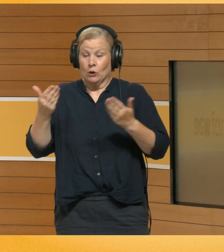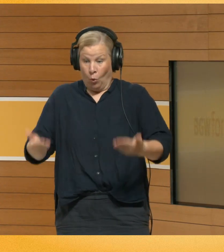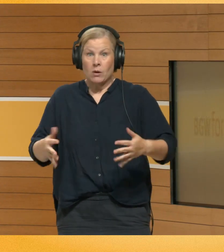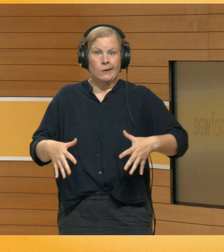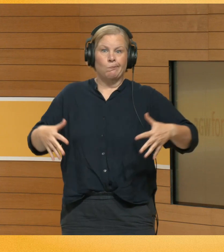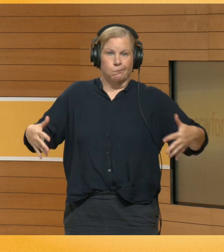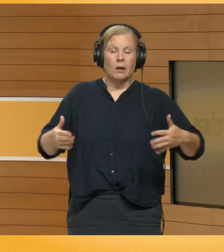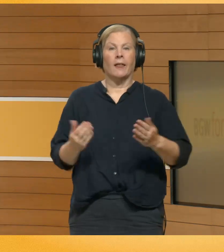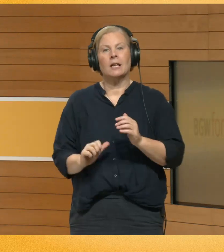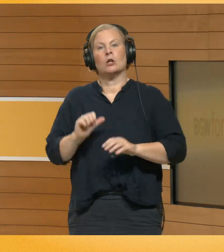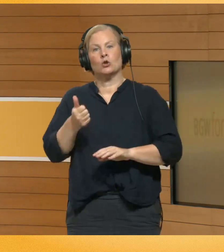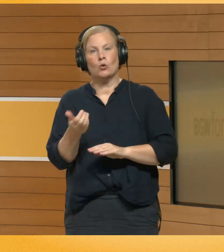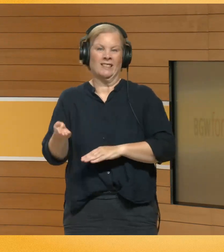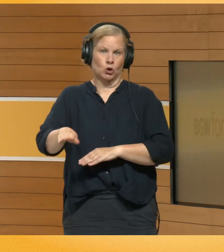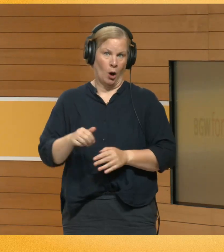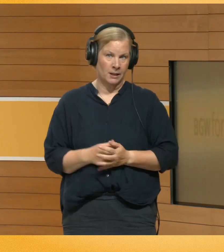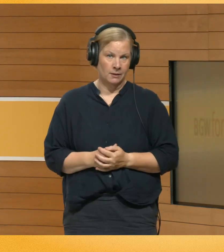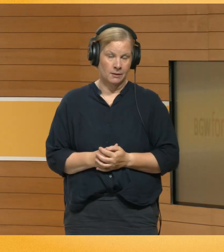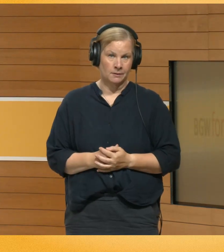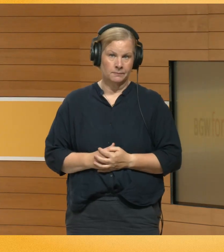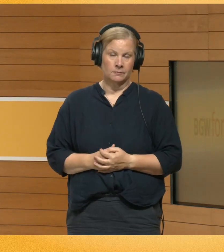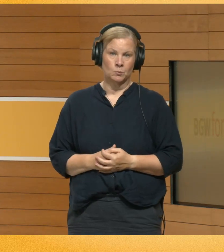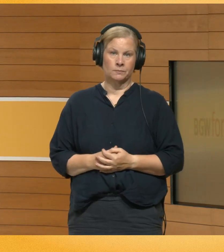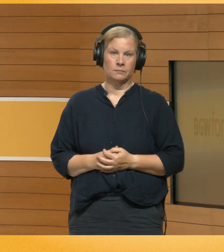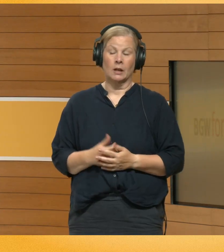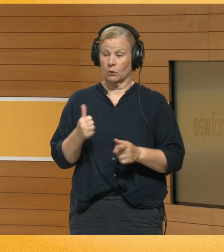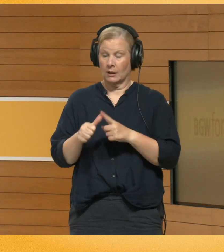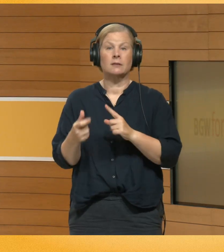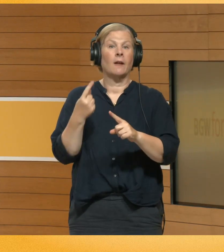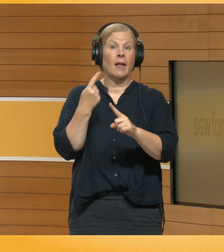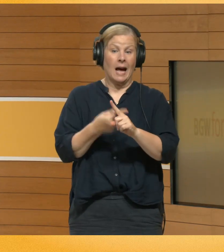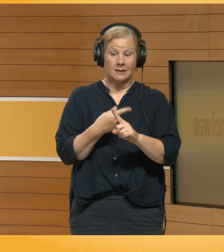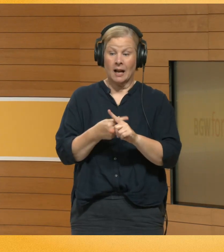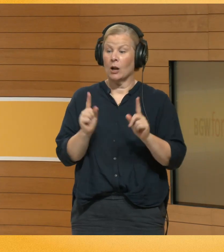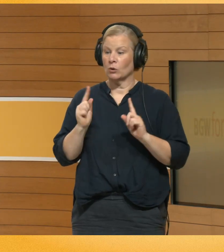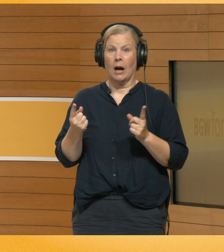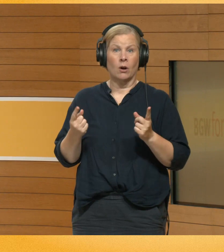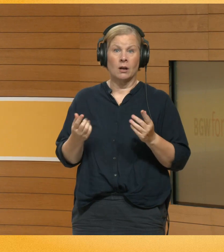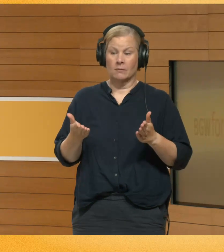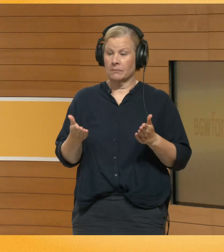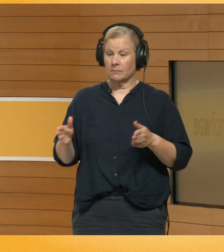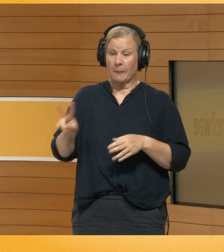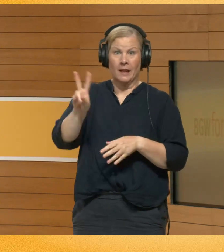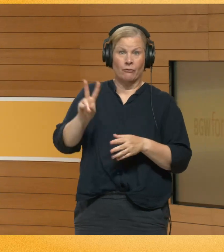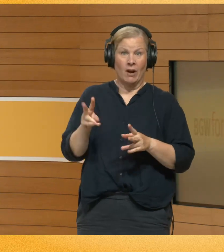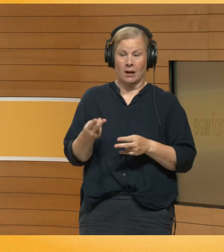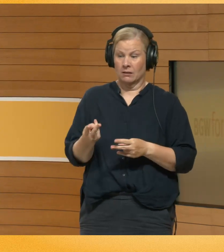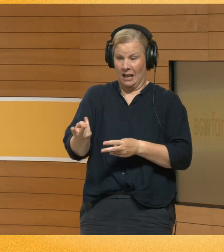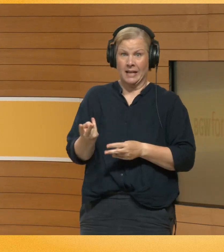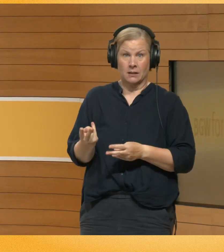the type of weight and body that we were handling. That got a lot of traction.